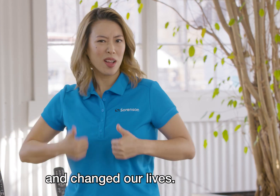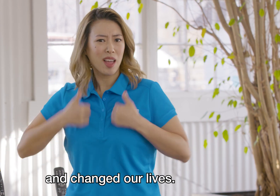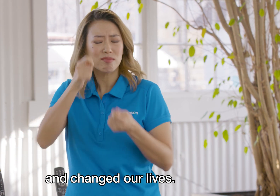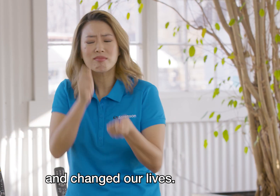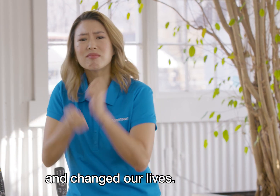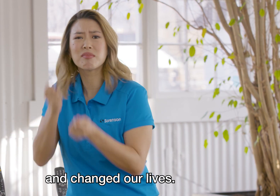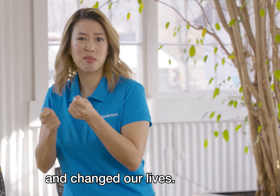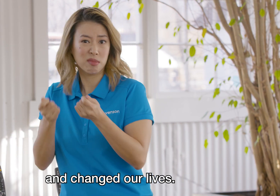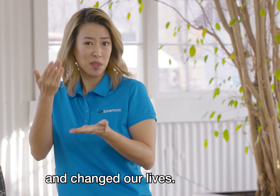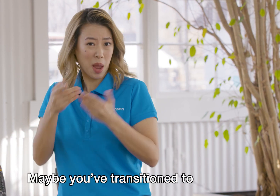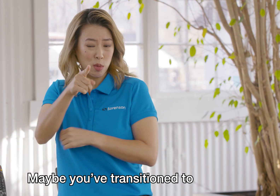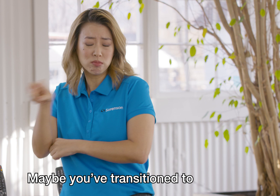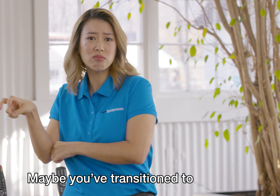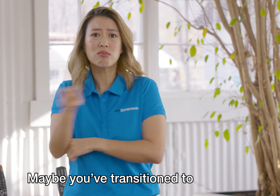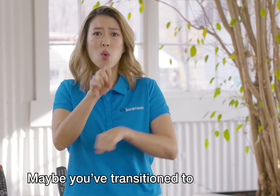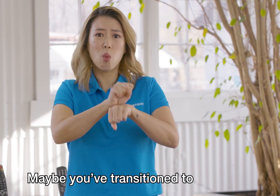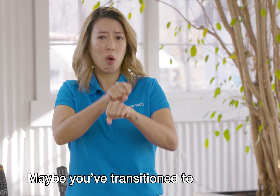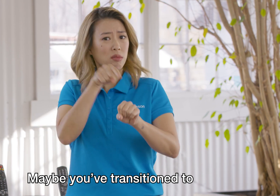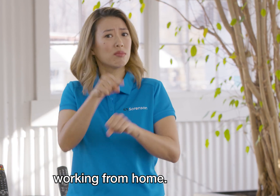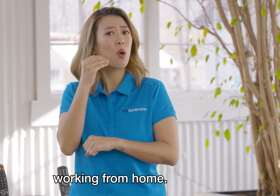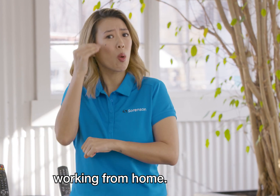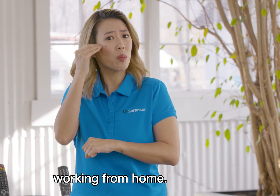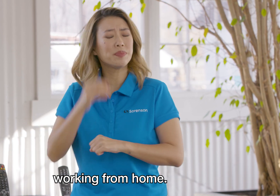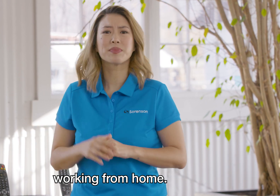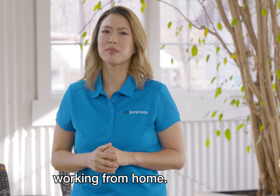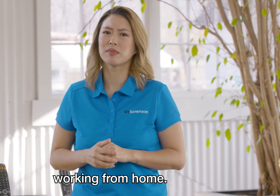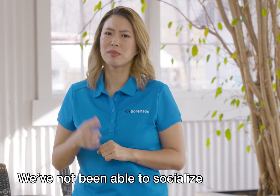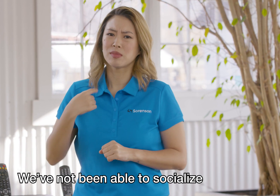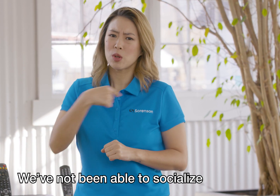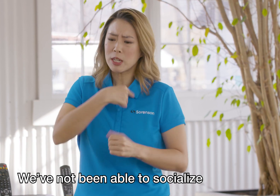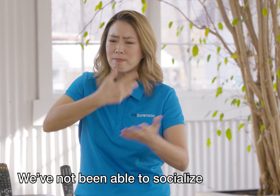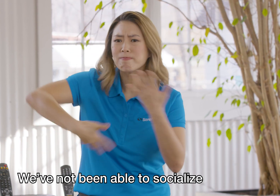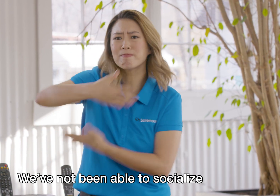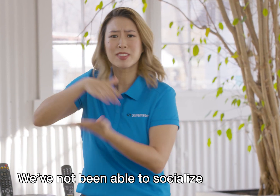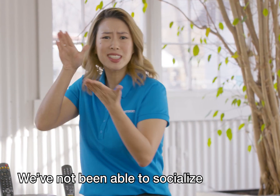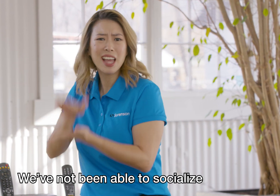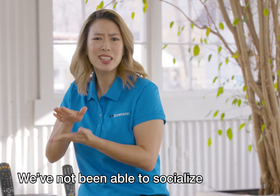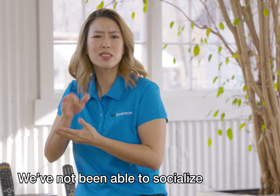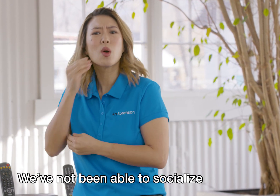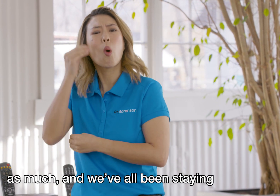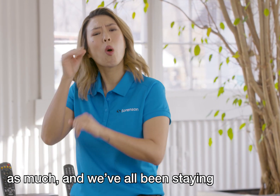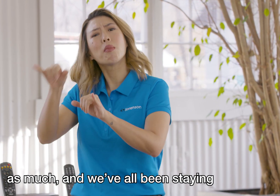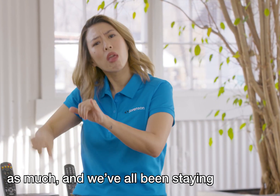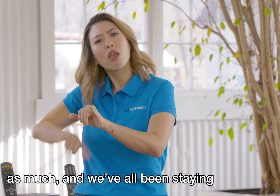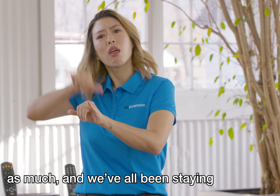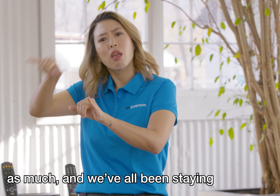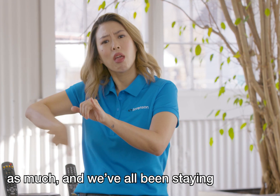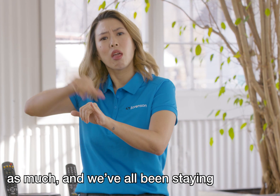lives. Maybe you've transitioned to working from home. We've not been able to socialize as much, and we've all been staying home